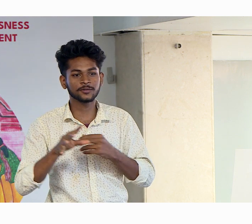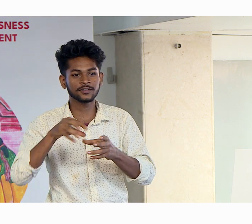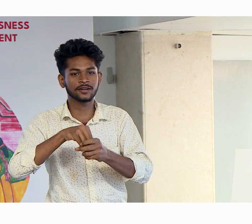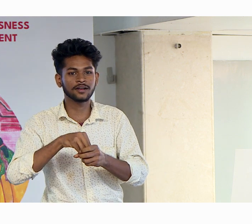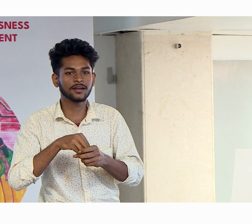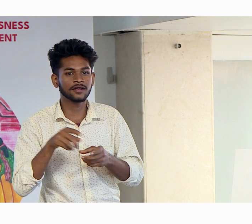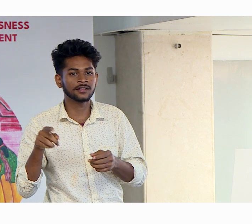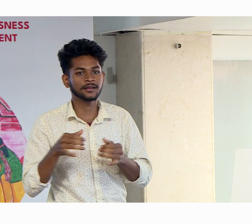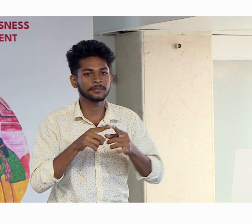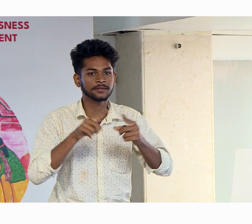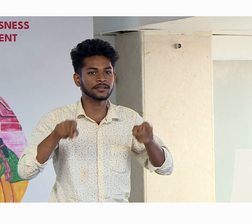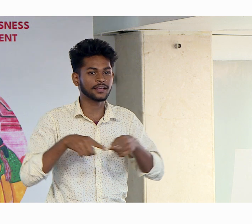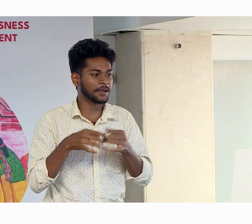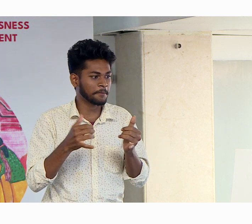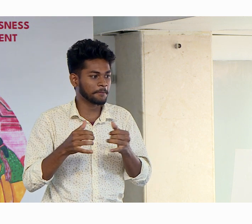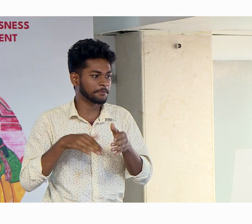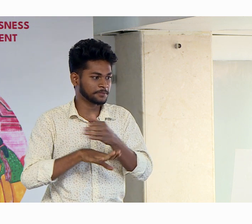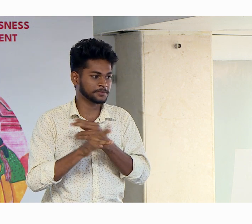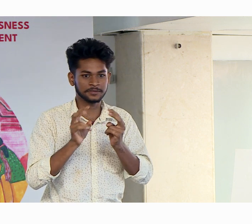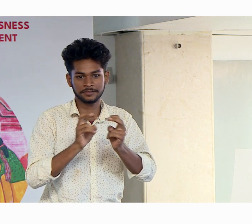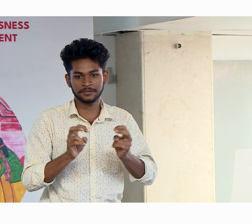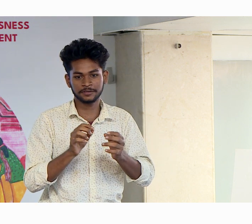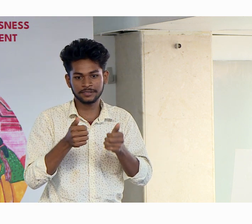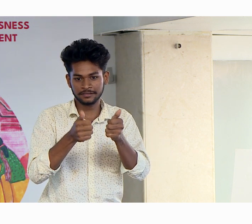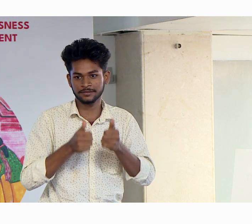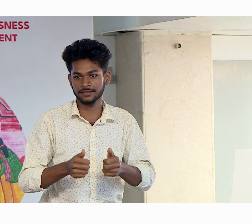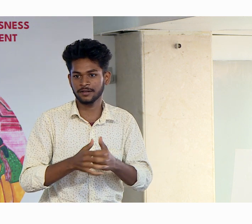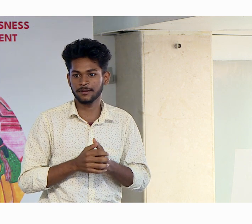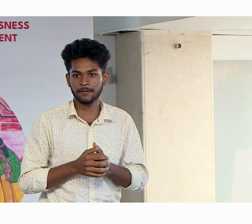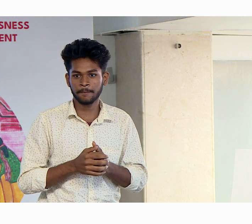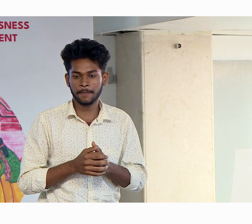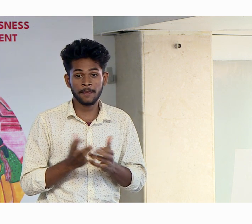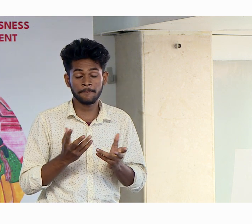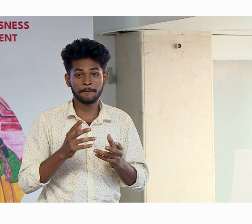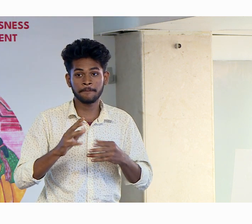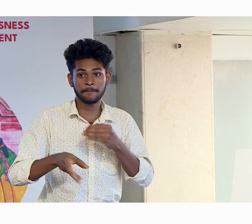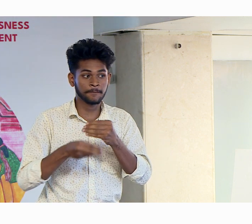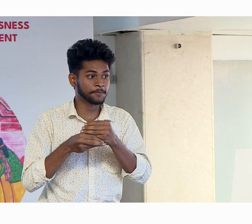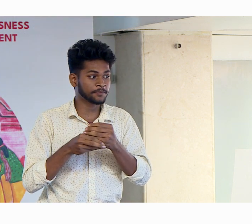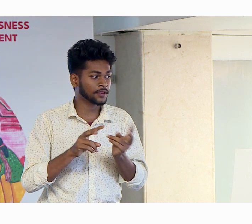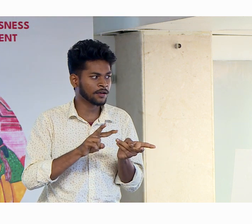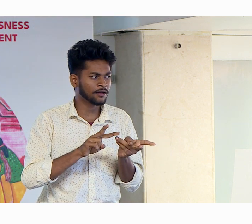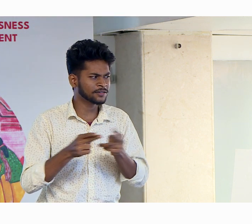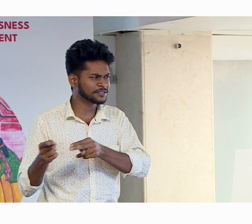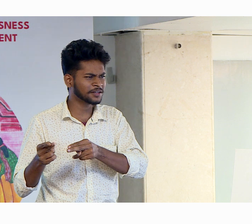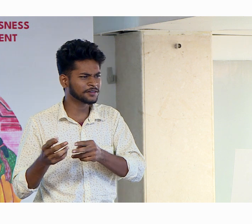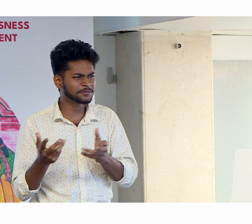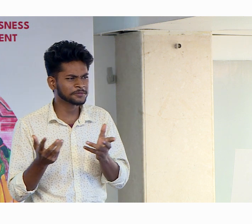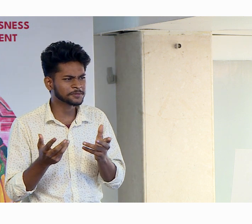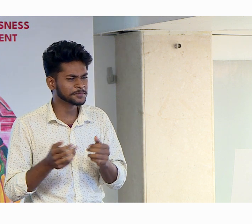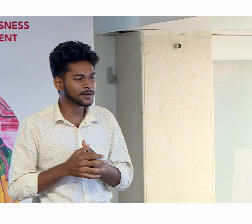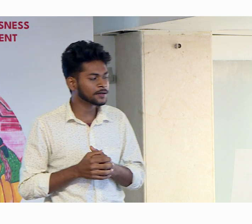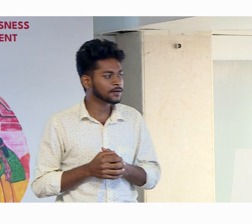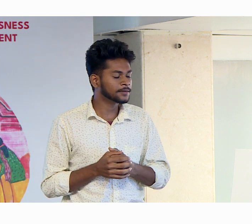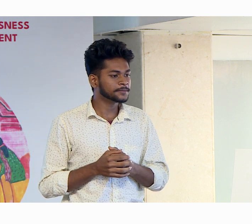the doctor, the nurse, and so on. Each actor transforms that research knowledge. Now think